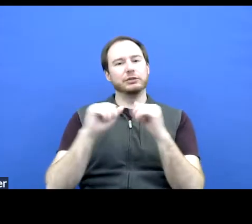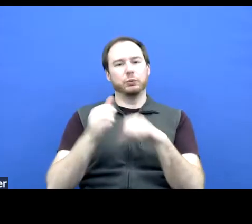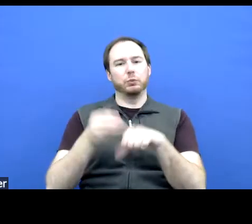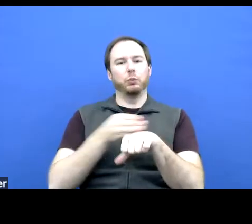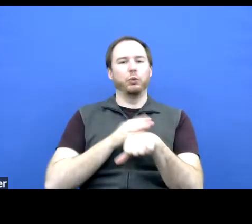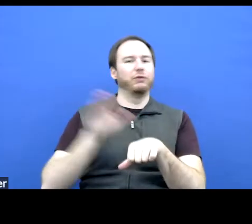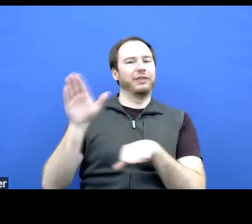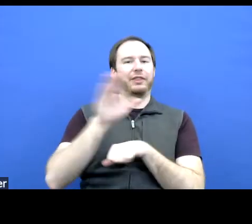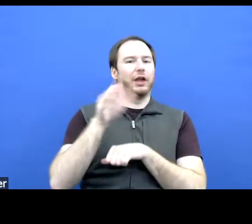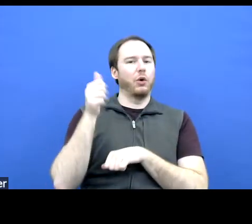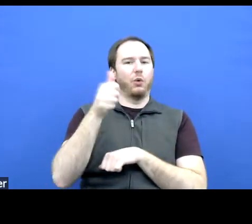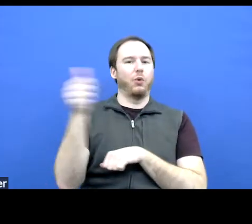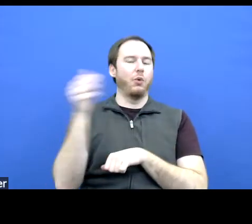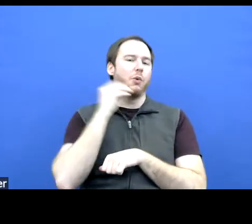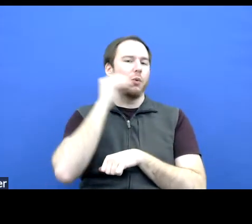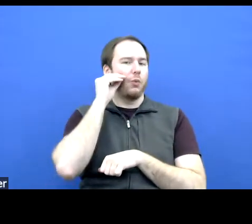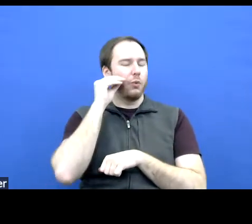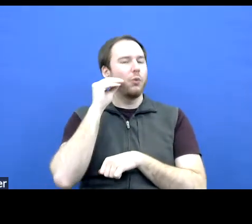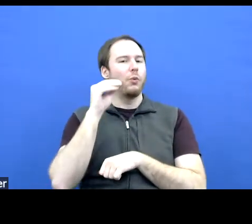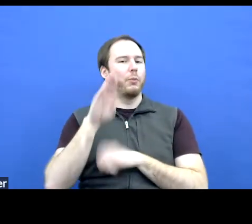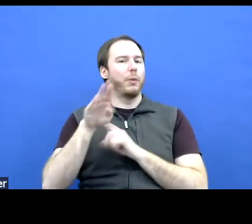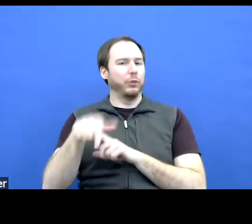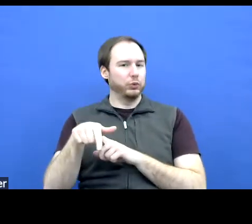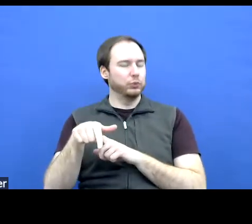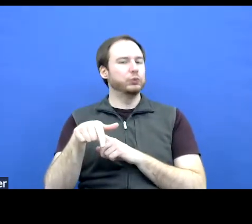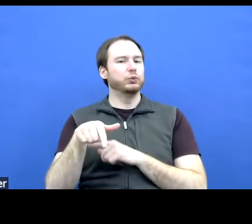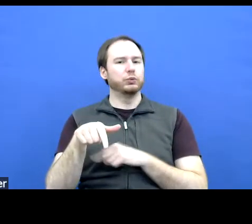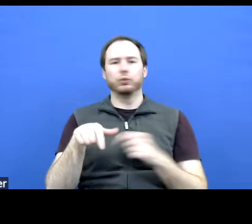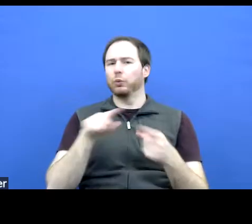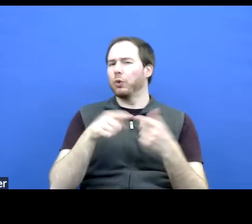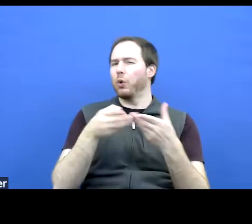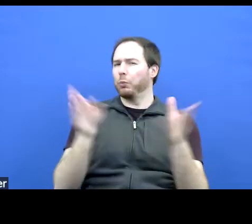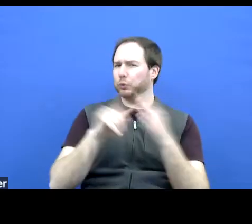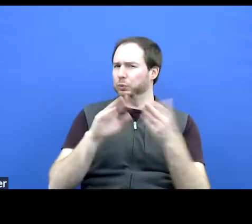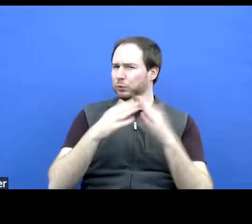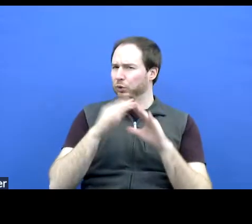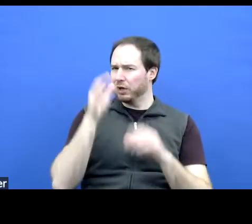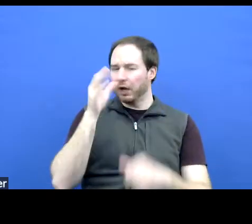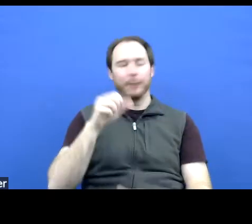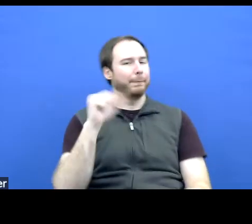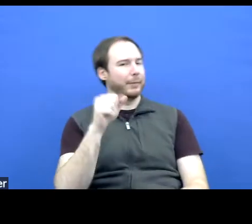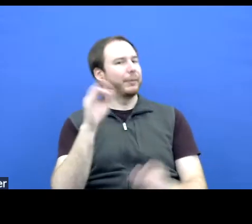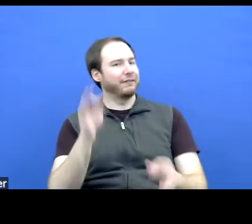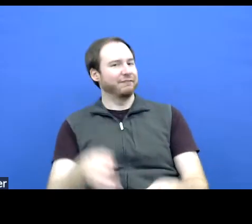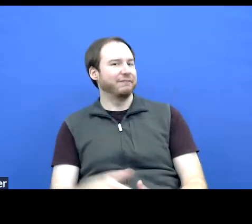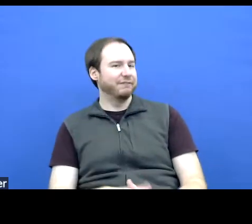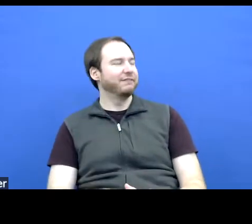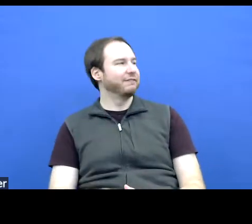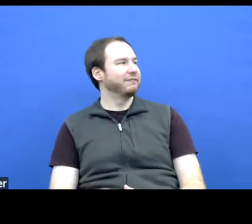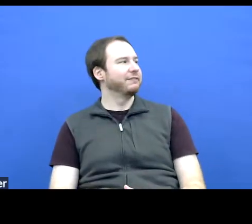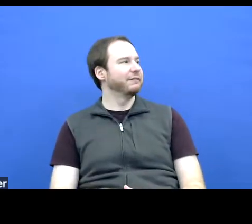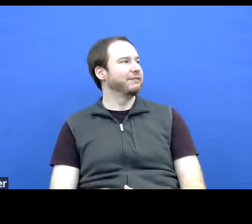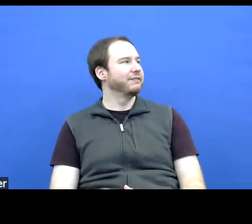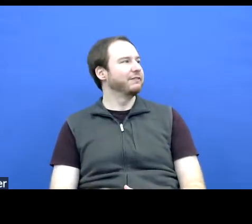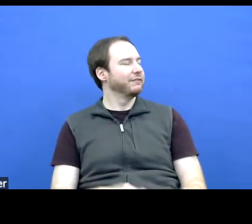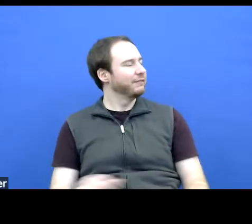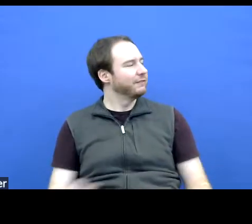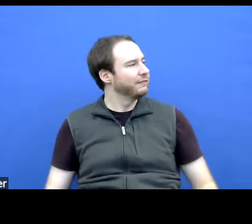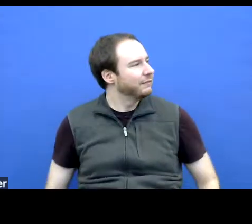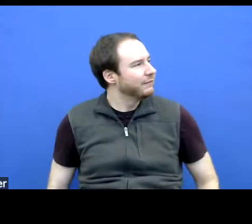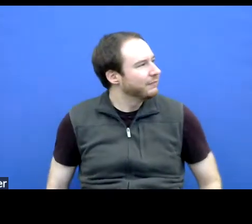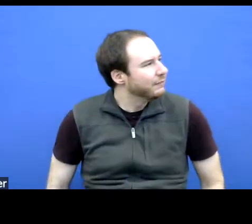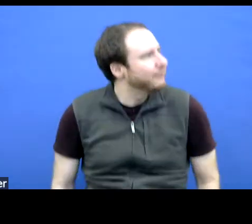barbecue game. Okay, so pretty much open to the community. Yes, absolutely. Yeah.